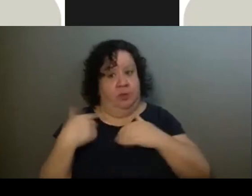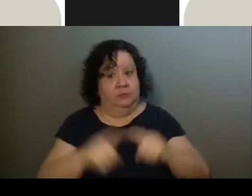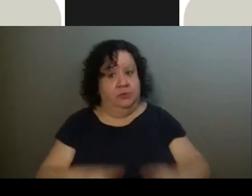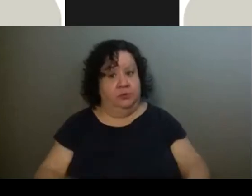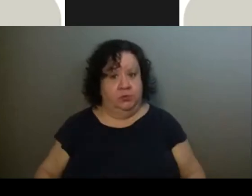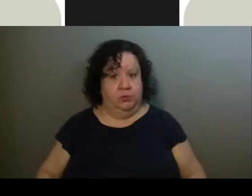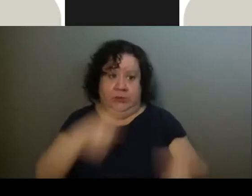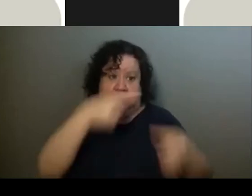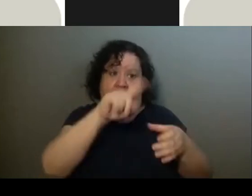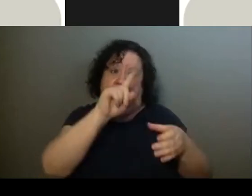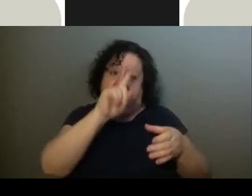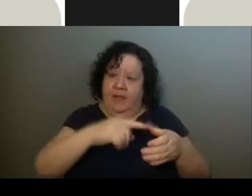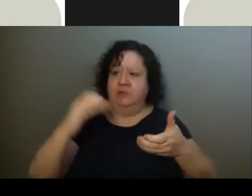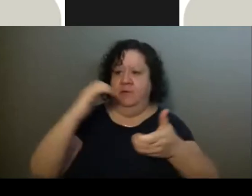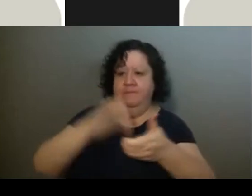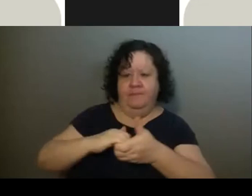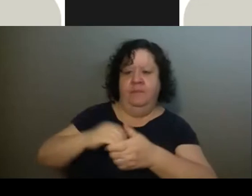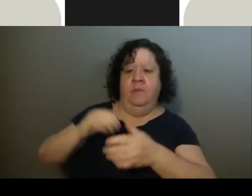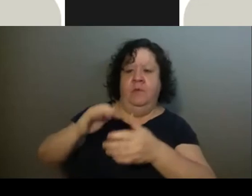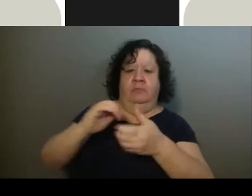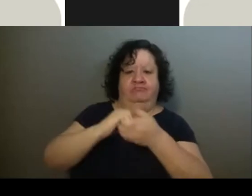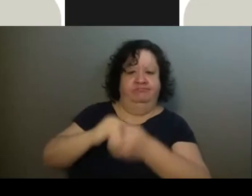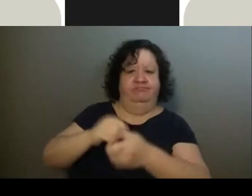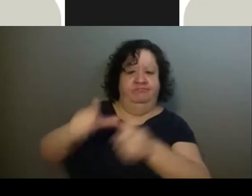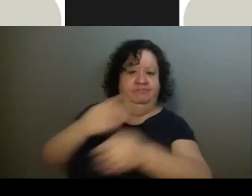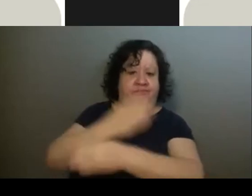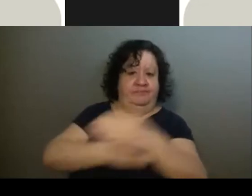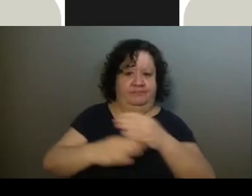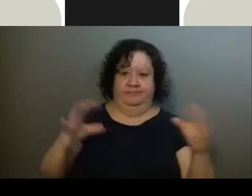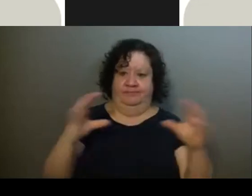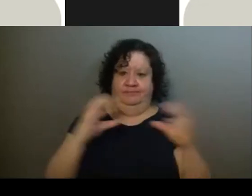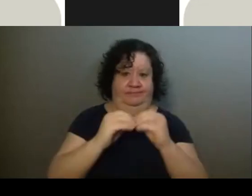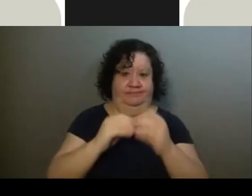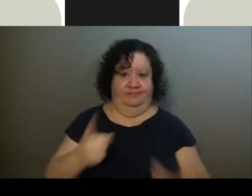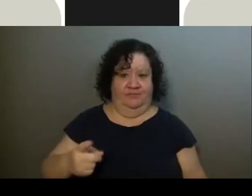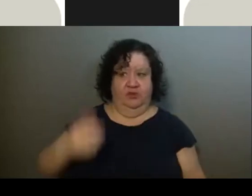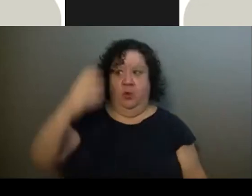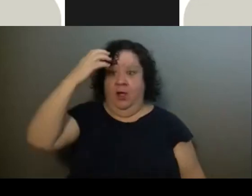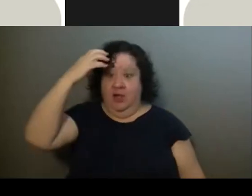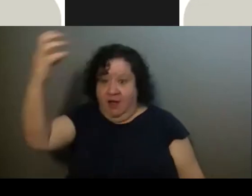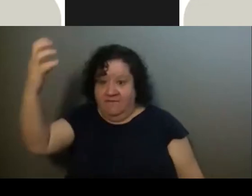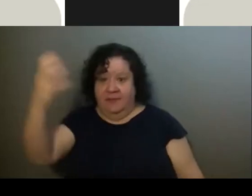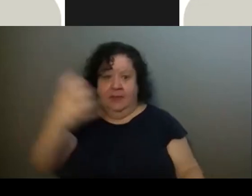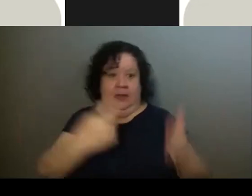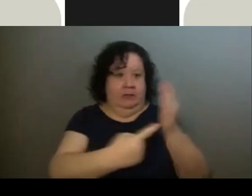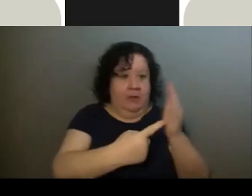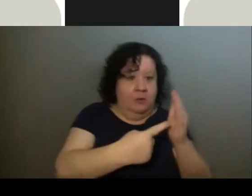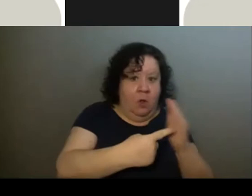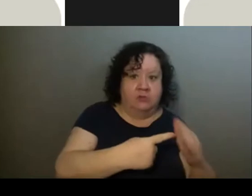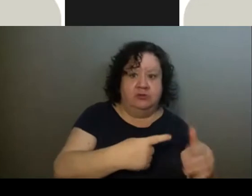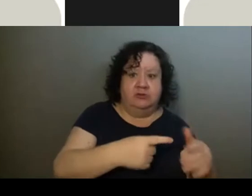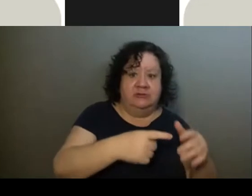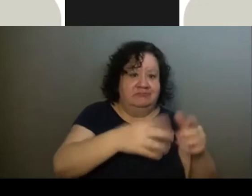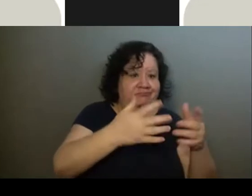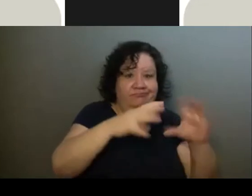that while disseminating information and receiving information, how it's collated, how the speed of process can be done, how